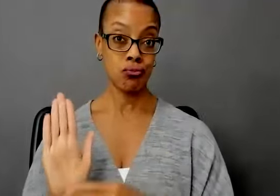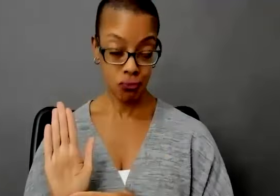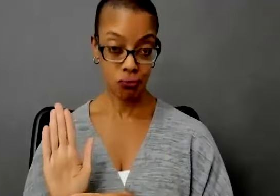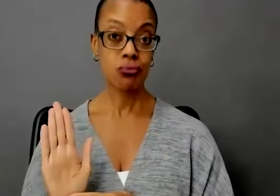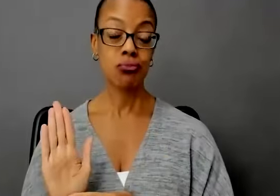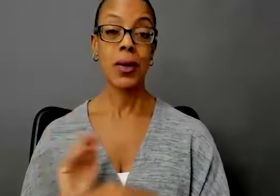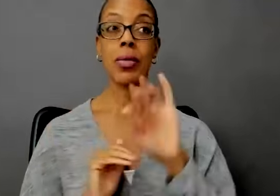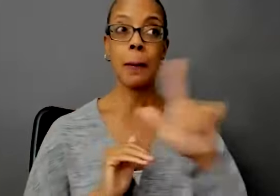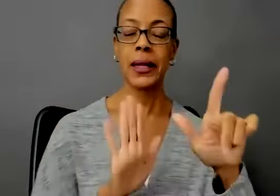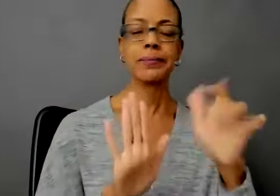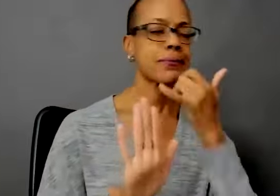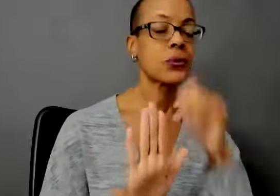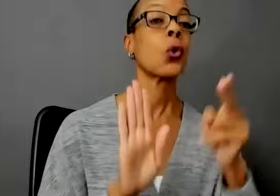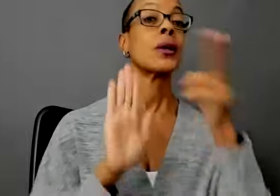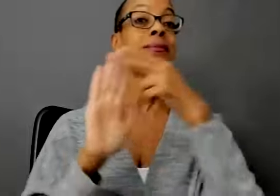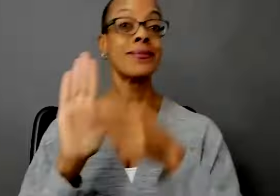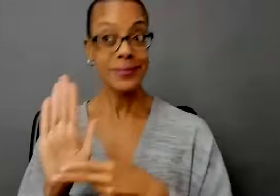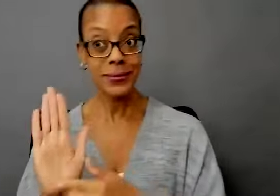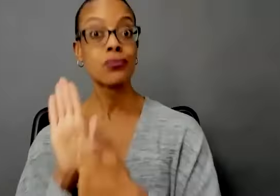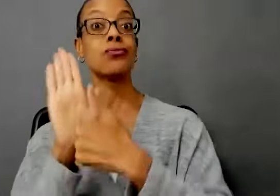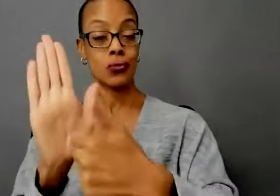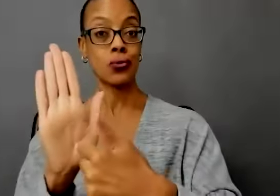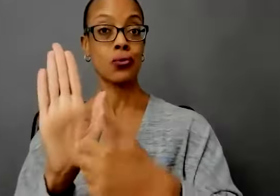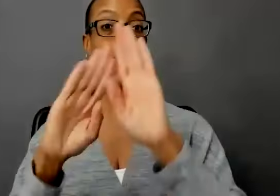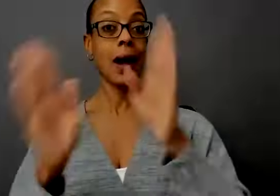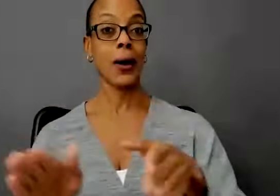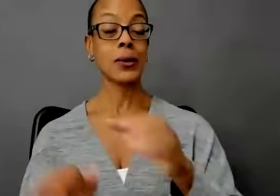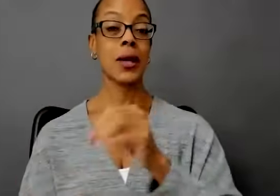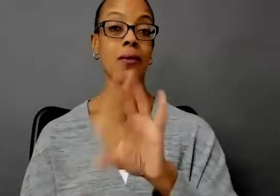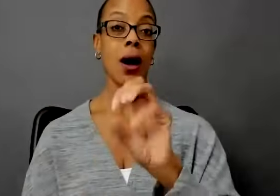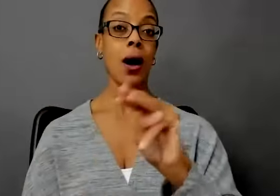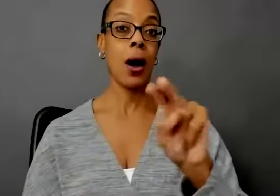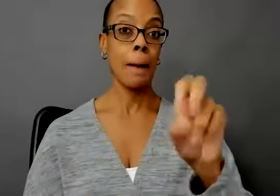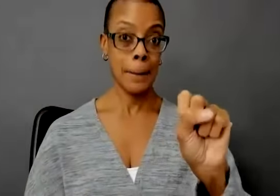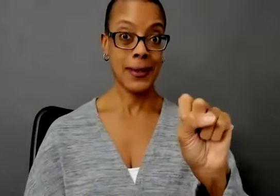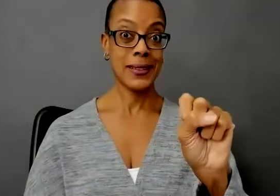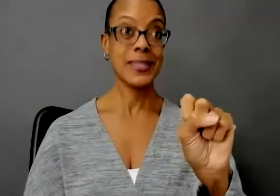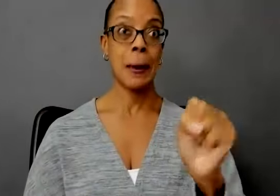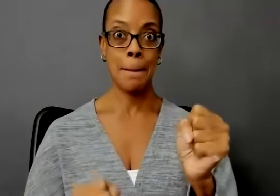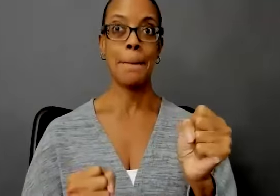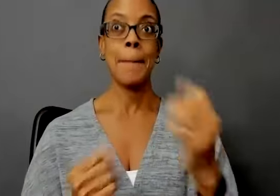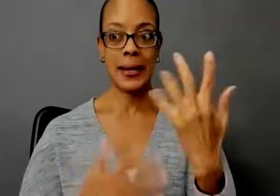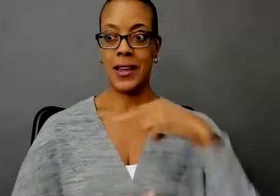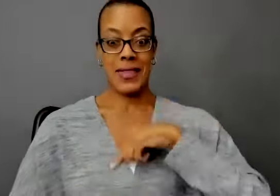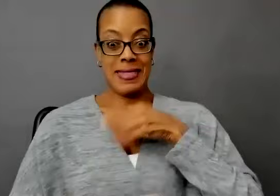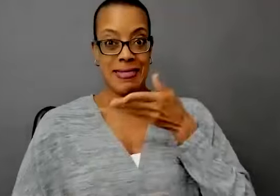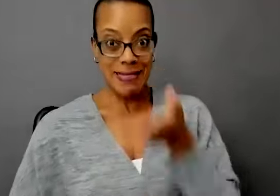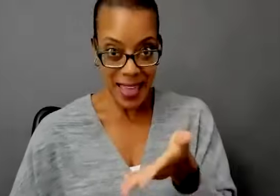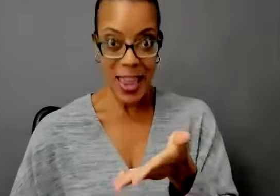petition was introduced in the House of Commons actually on a day that we were all, or many of us were present in the House and got to witness that. And that was a really